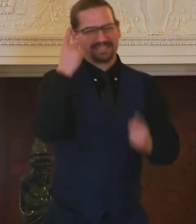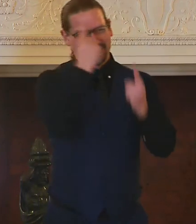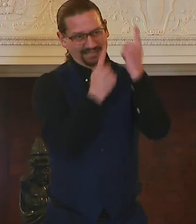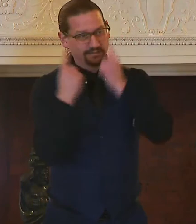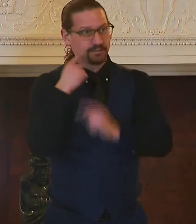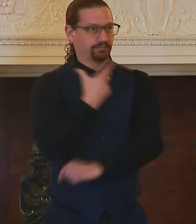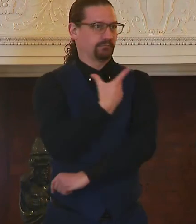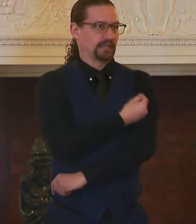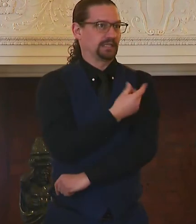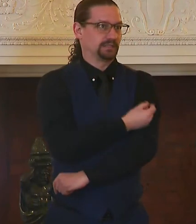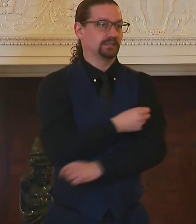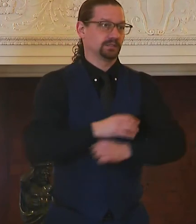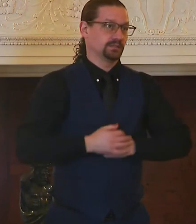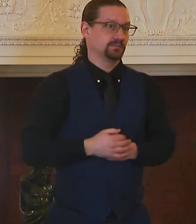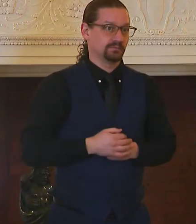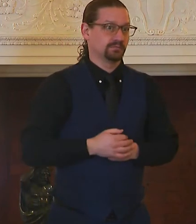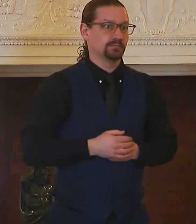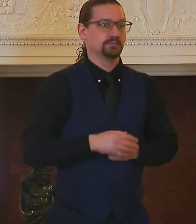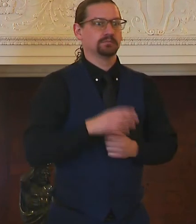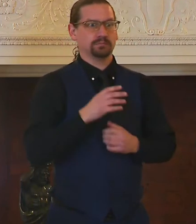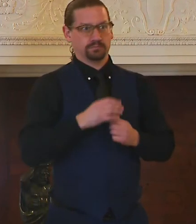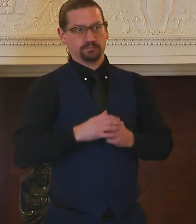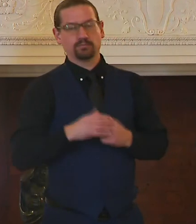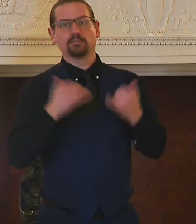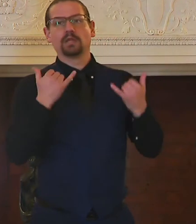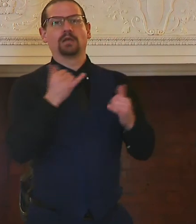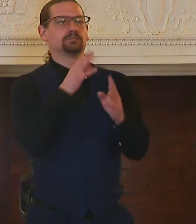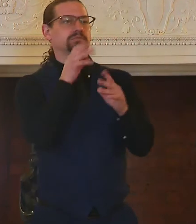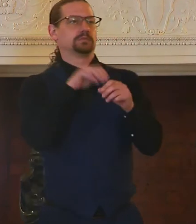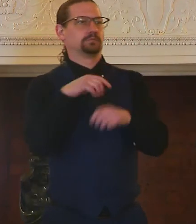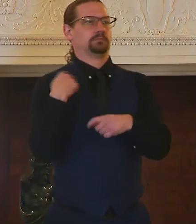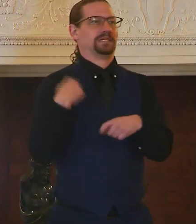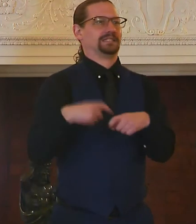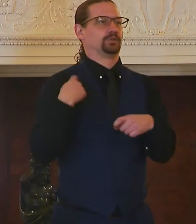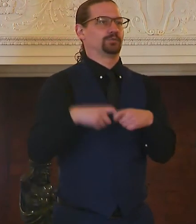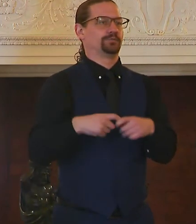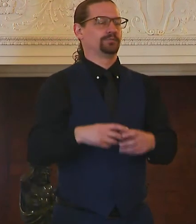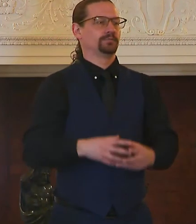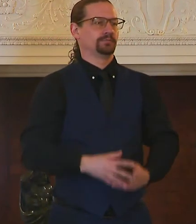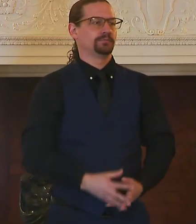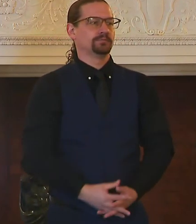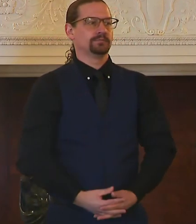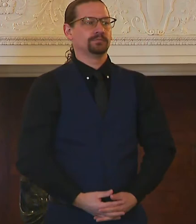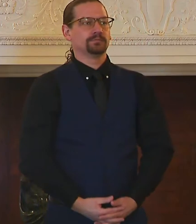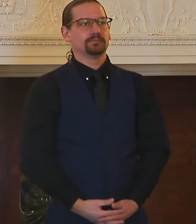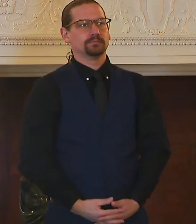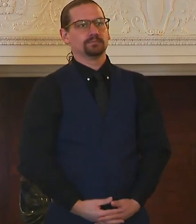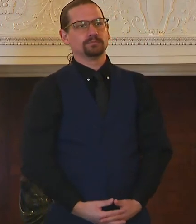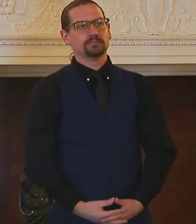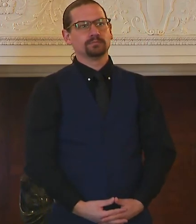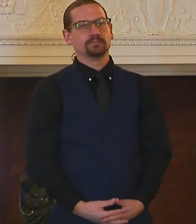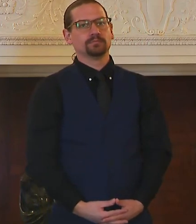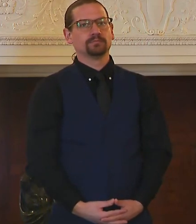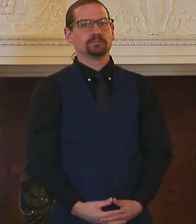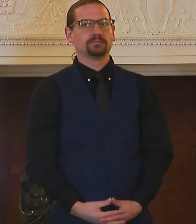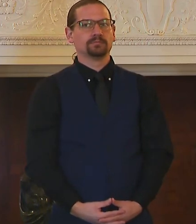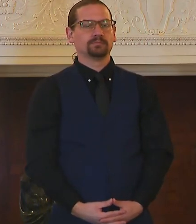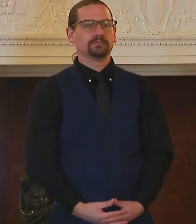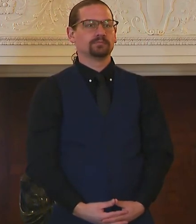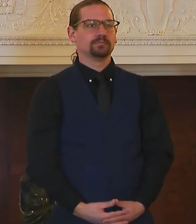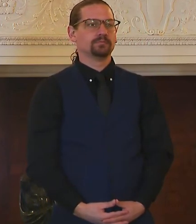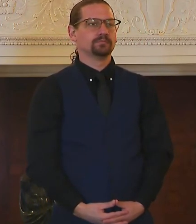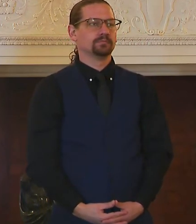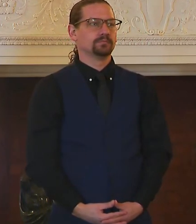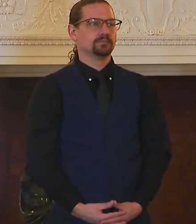favor, vaya, vacúnese, y si ya está vacunado, asegúrese de que vaya y se ponga